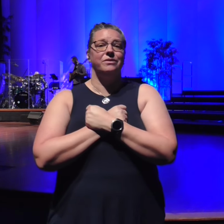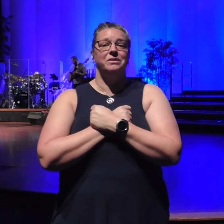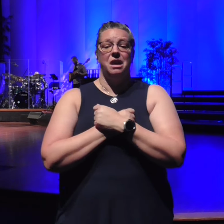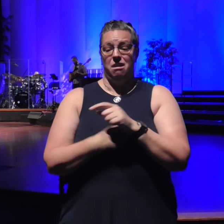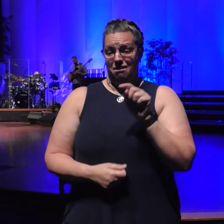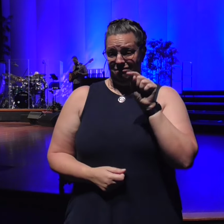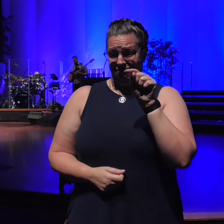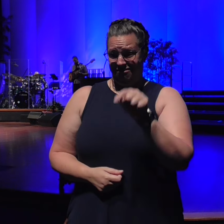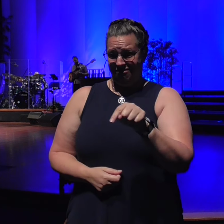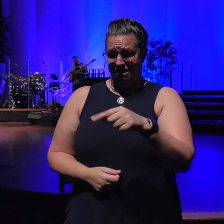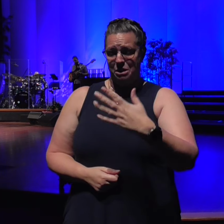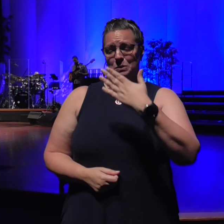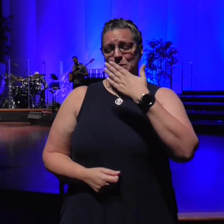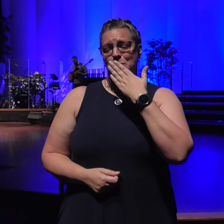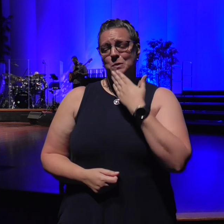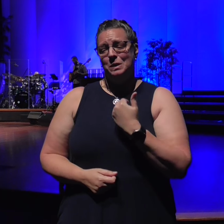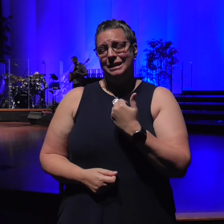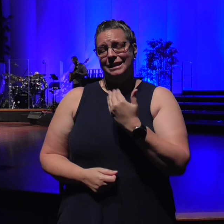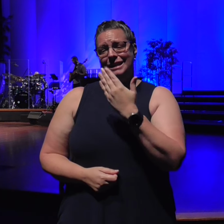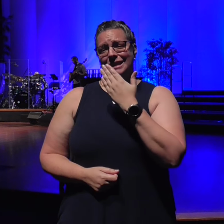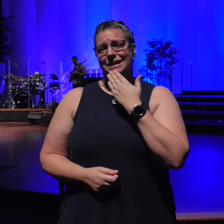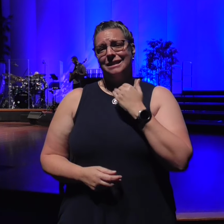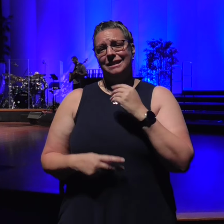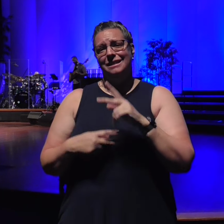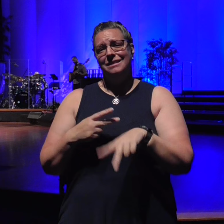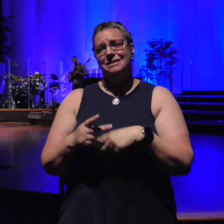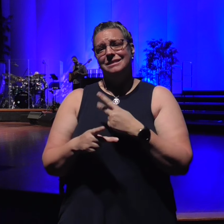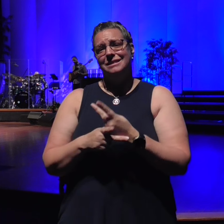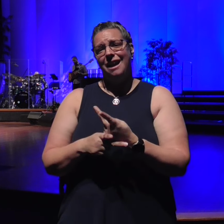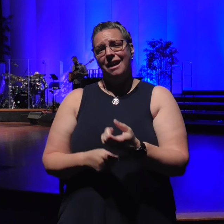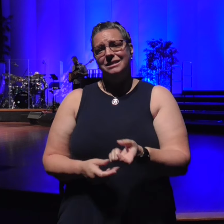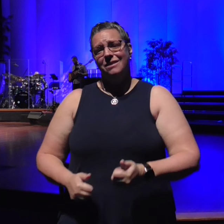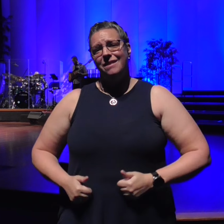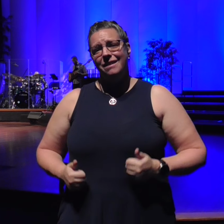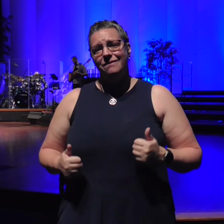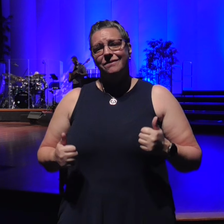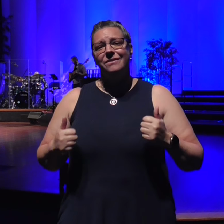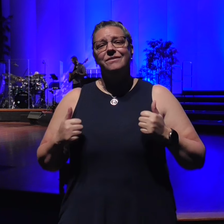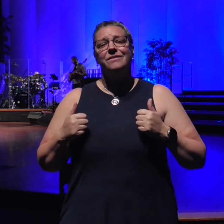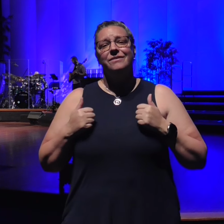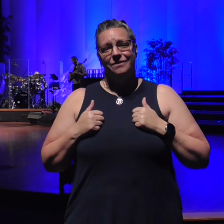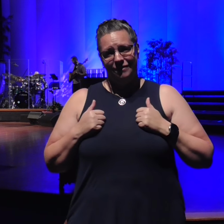the sweetest kind of life.